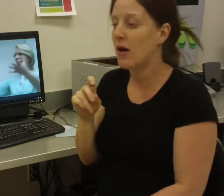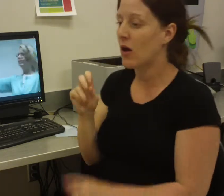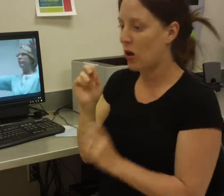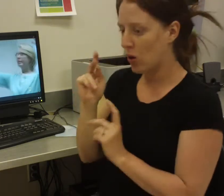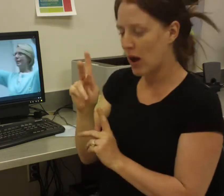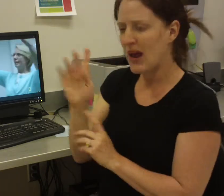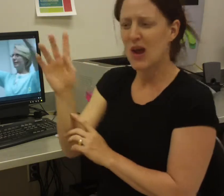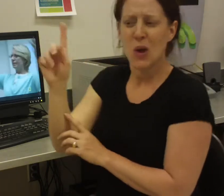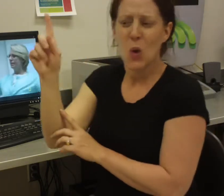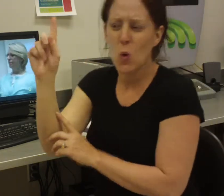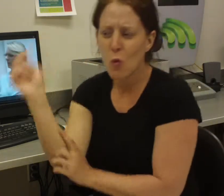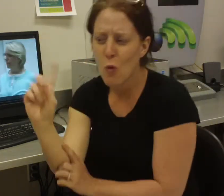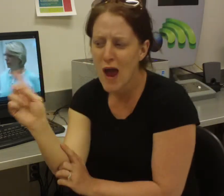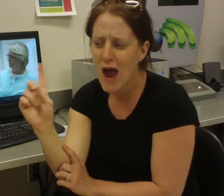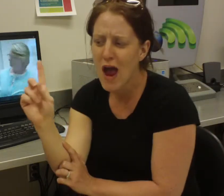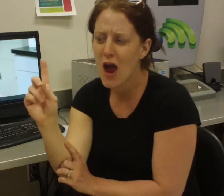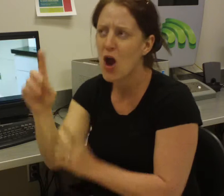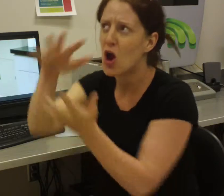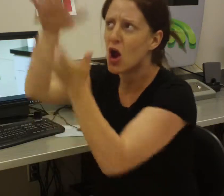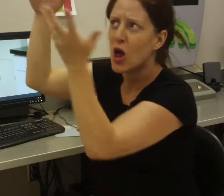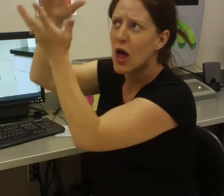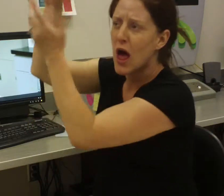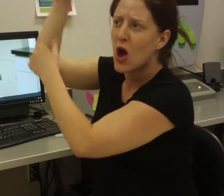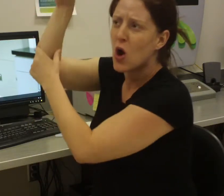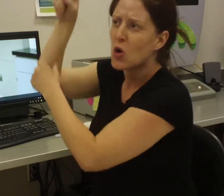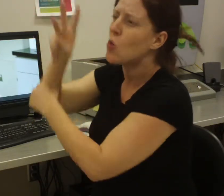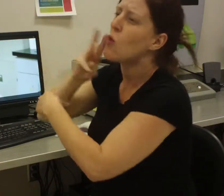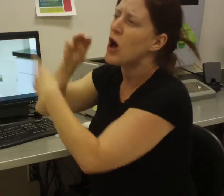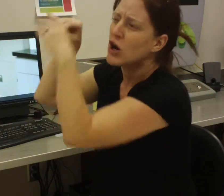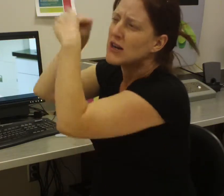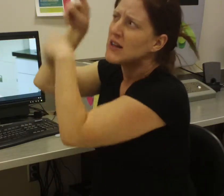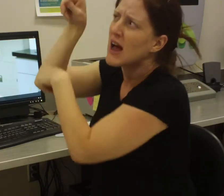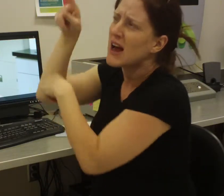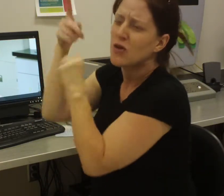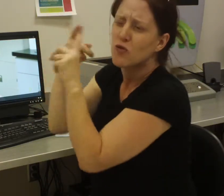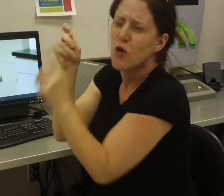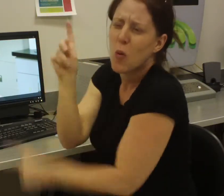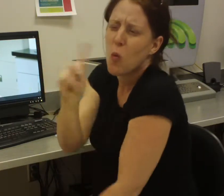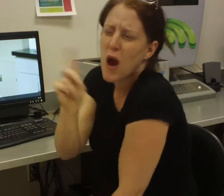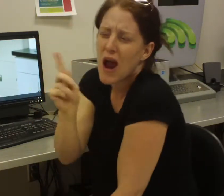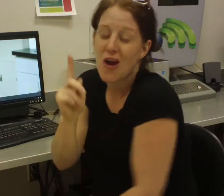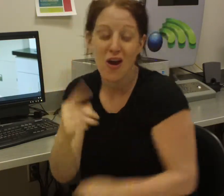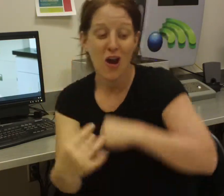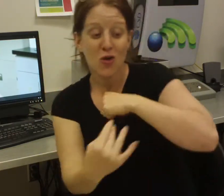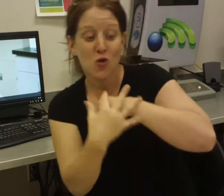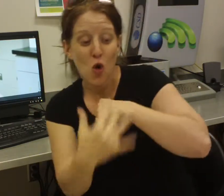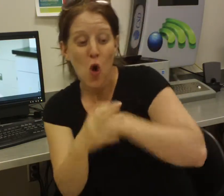from that condenses in a cloud? The ocean. The ocean. Very good, Madison.